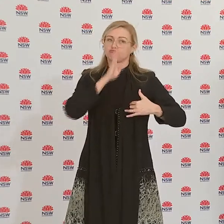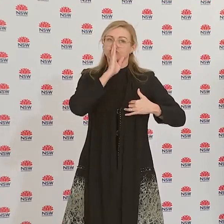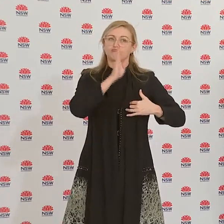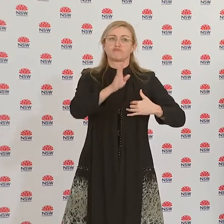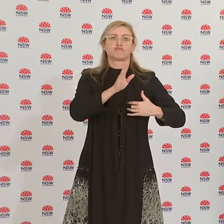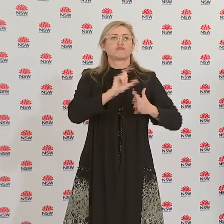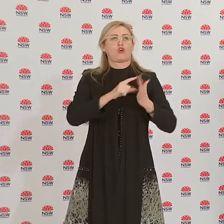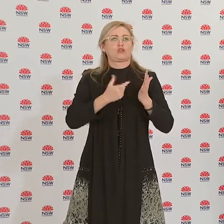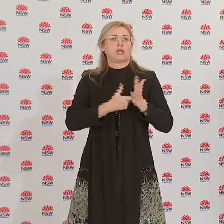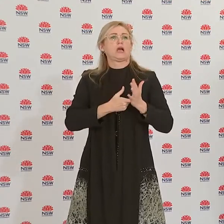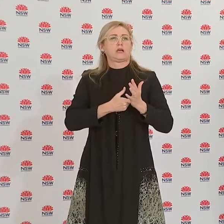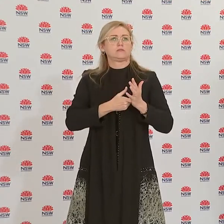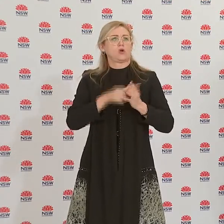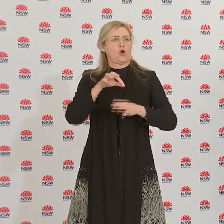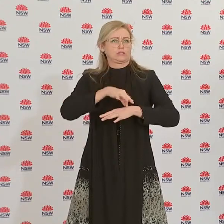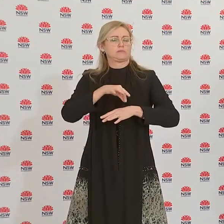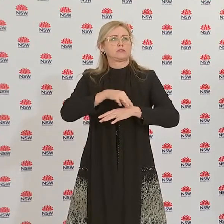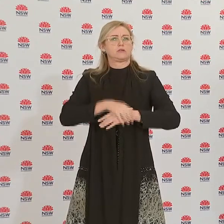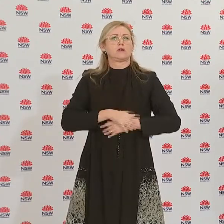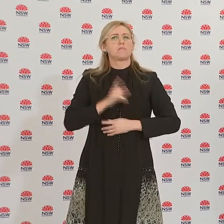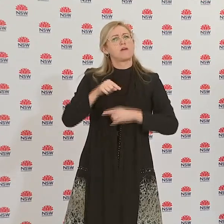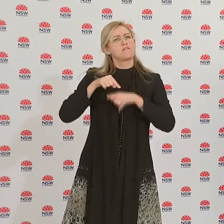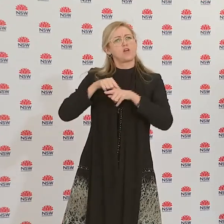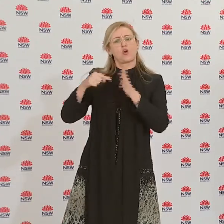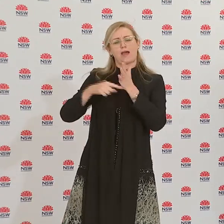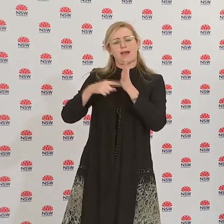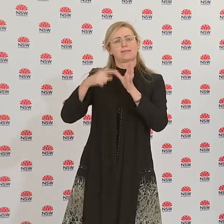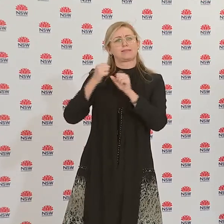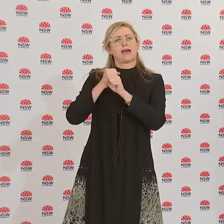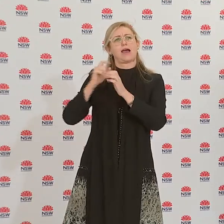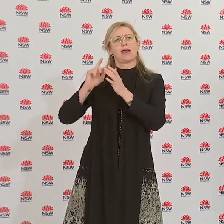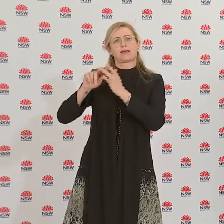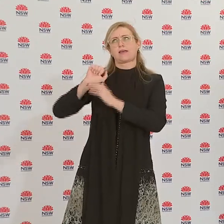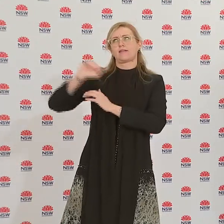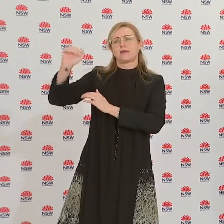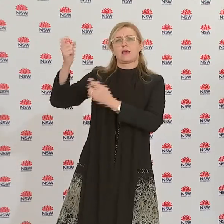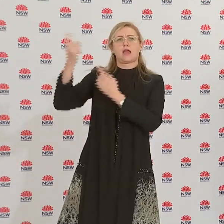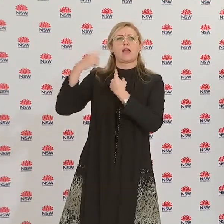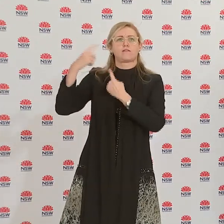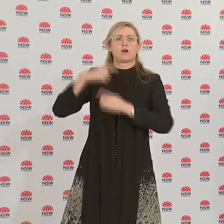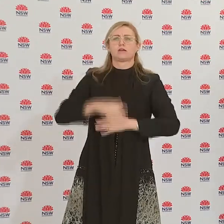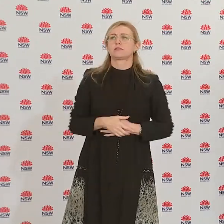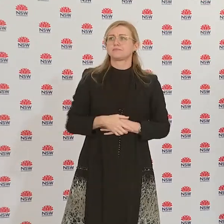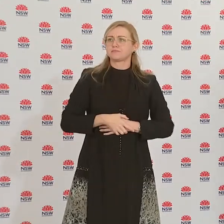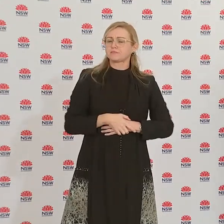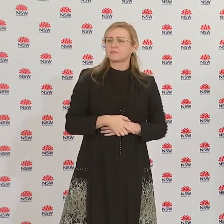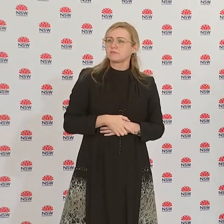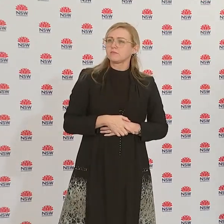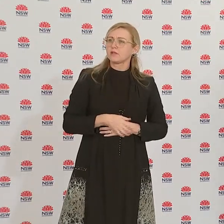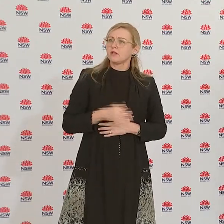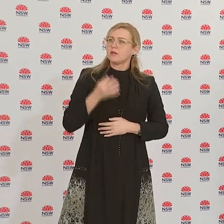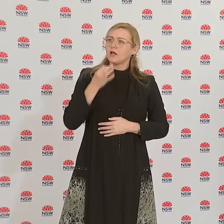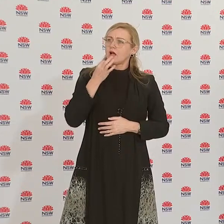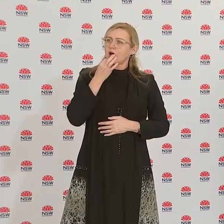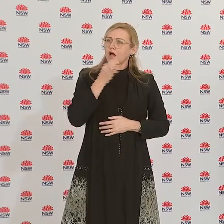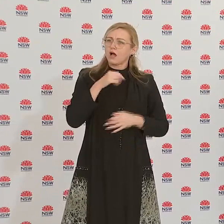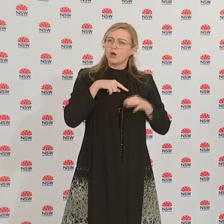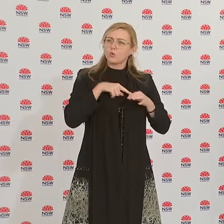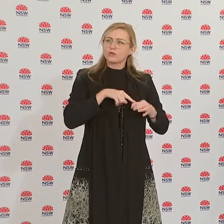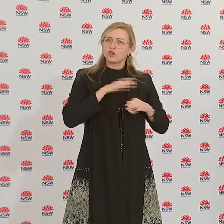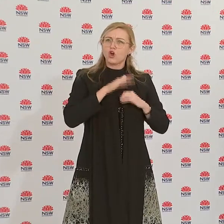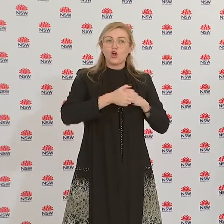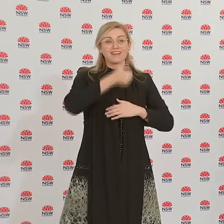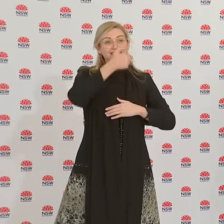committed to following the expert advice of ATAGI. Dr. Chan, sorry, just with vaccines, under 16s are currently not in line